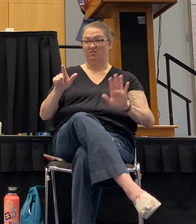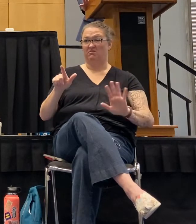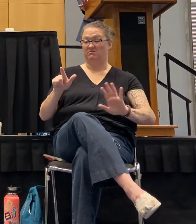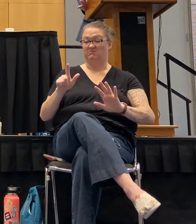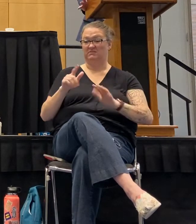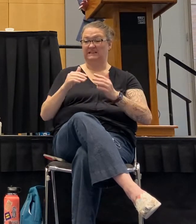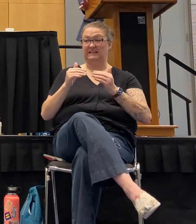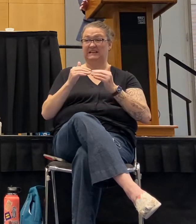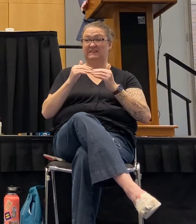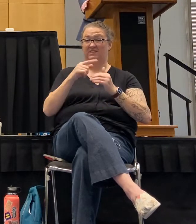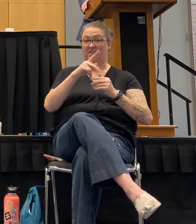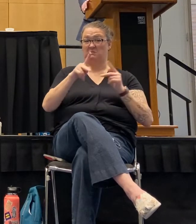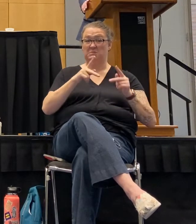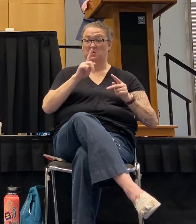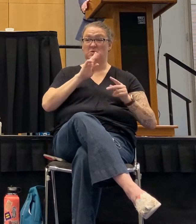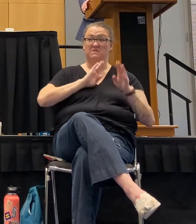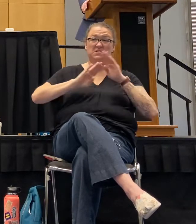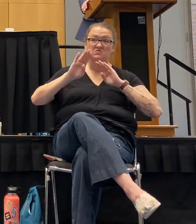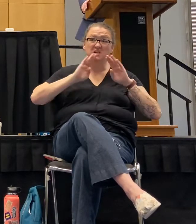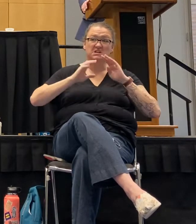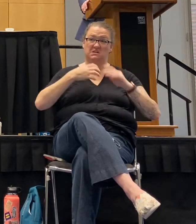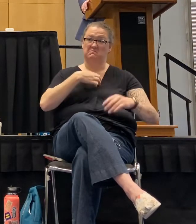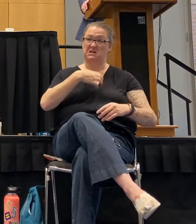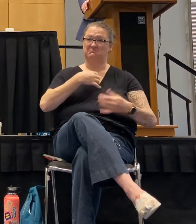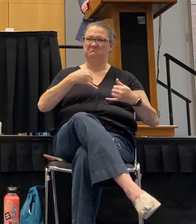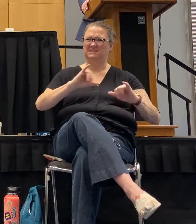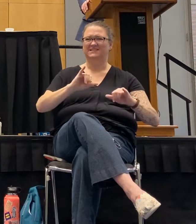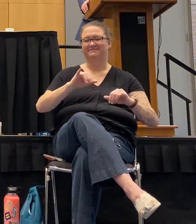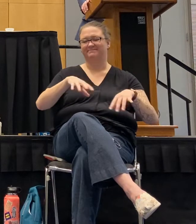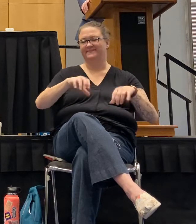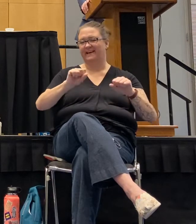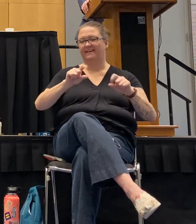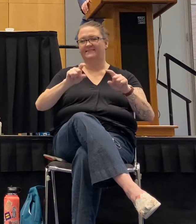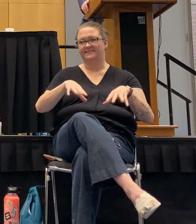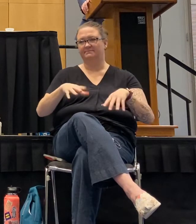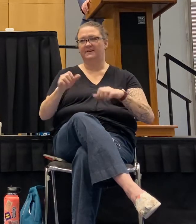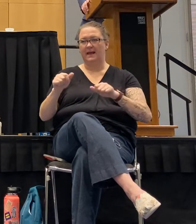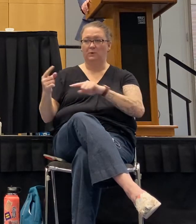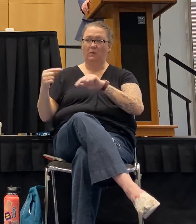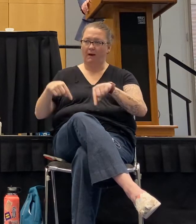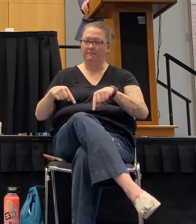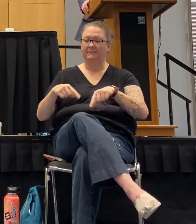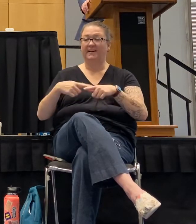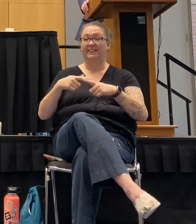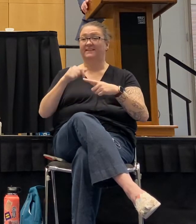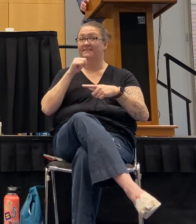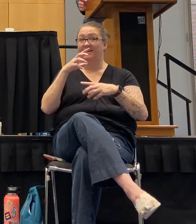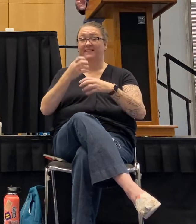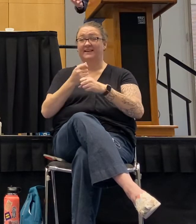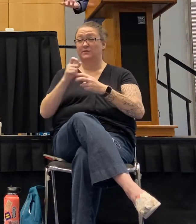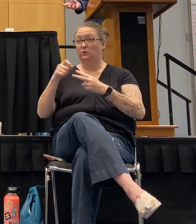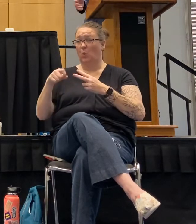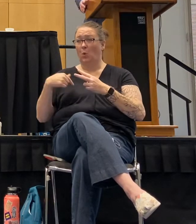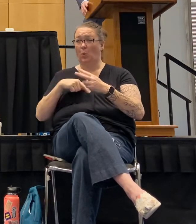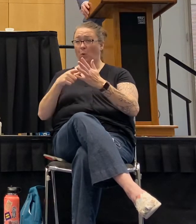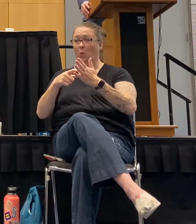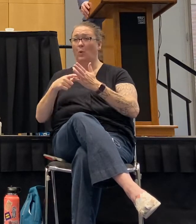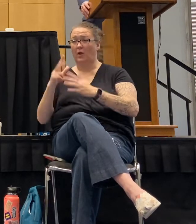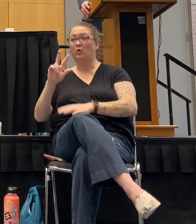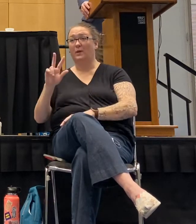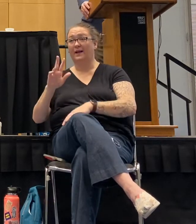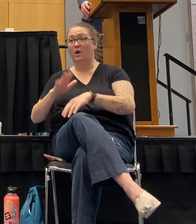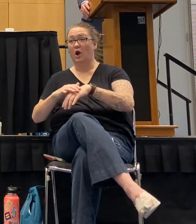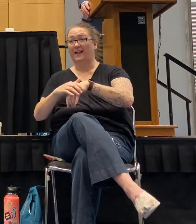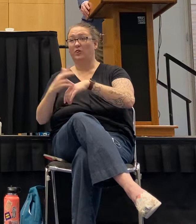even those that were complaining or frustrated, still were taking the assessments and were able to come. And those who didn't get the score, we also require a 3 on